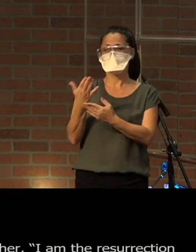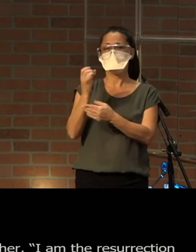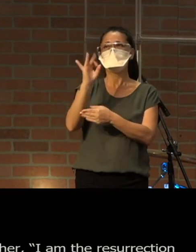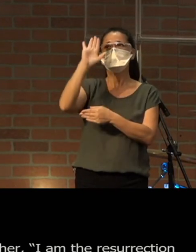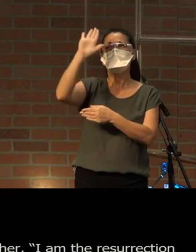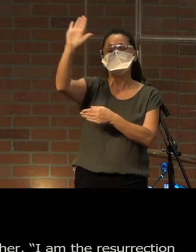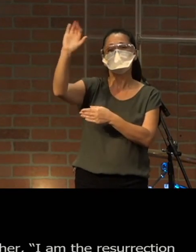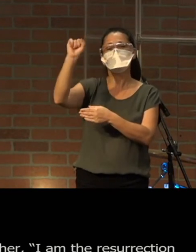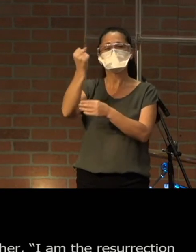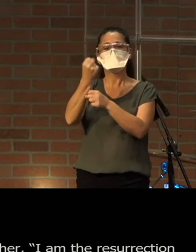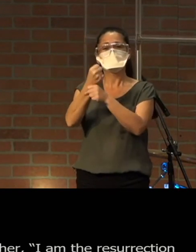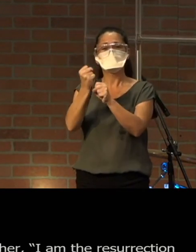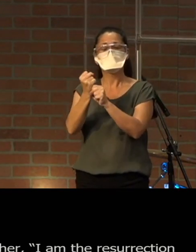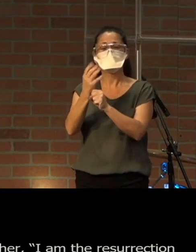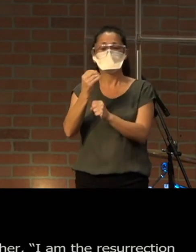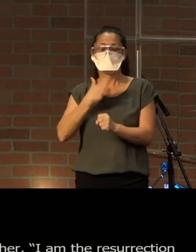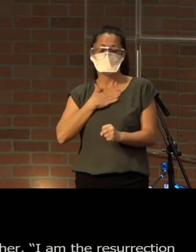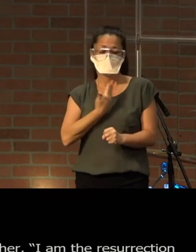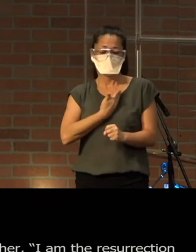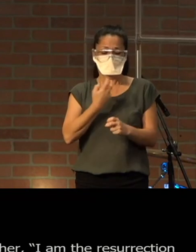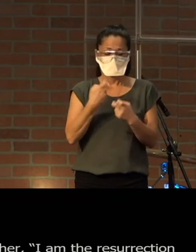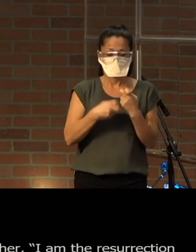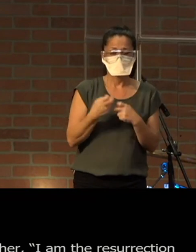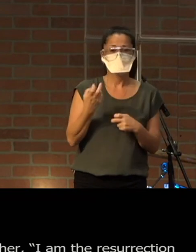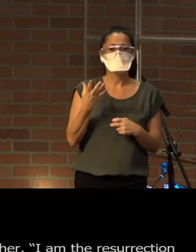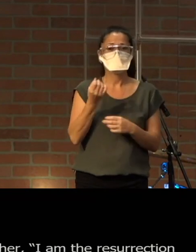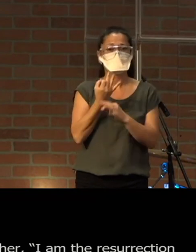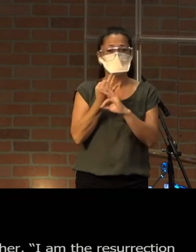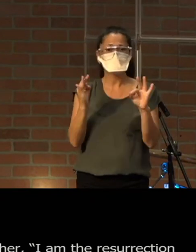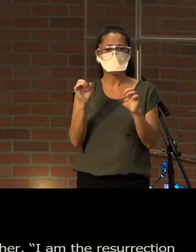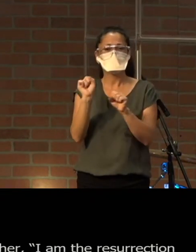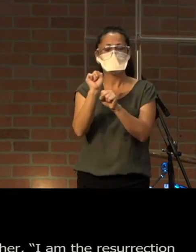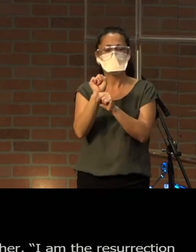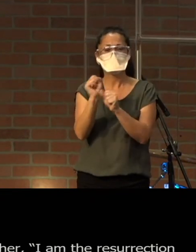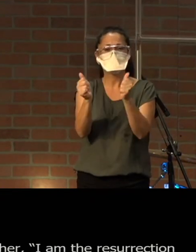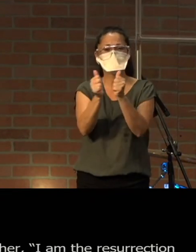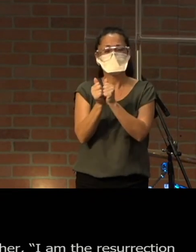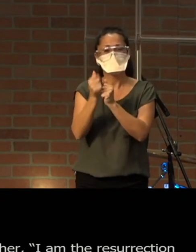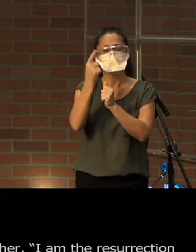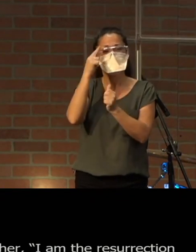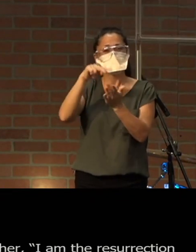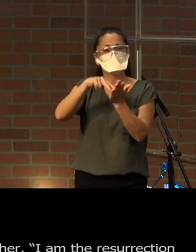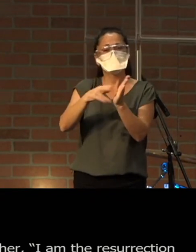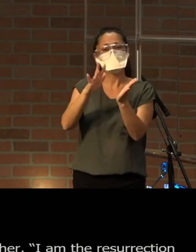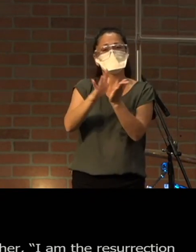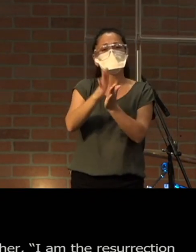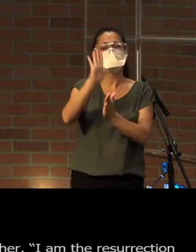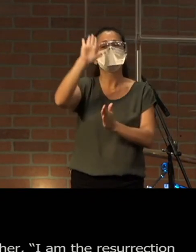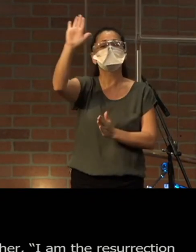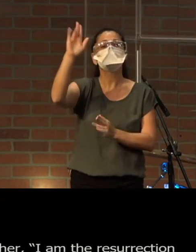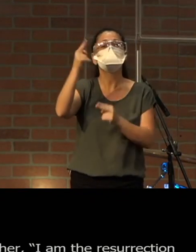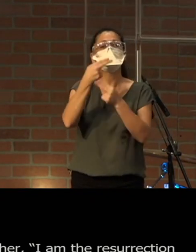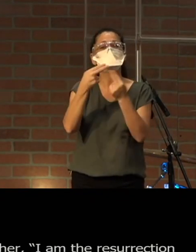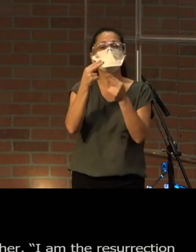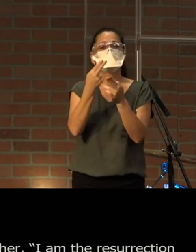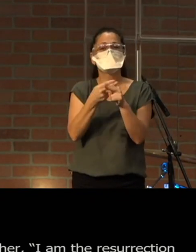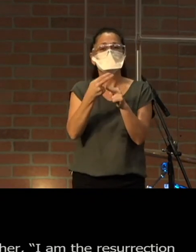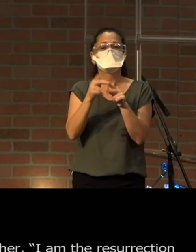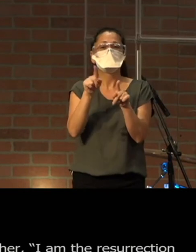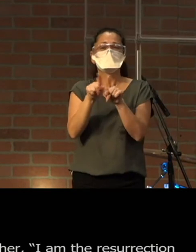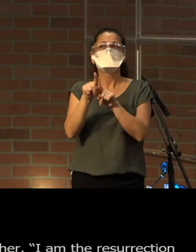troubles and our deliverances work together for the purpose of glorifying his holy name as